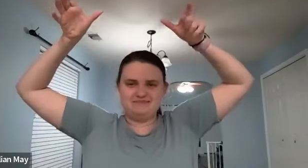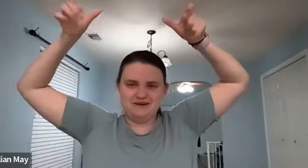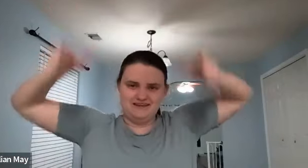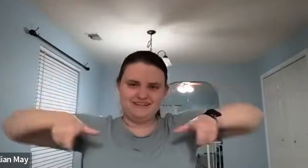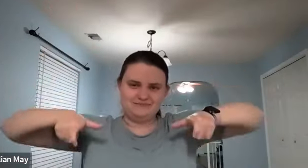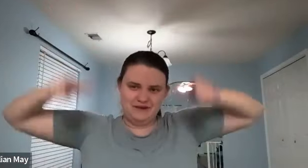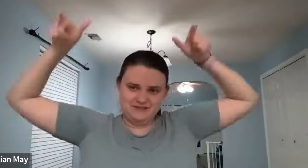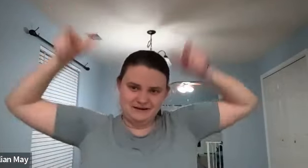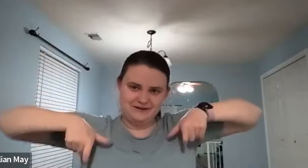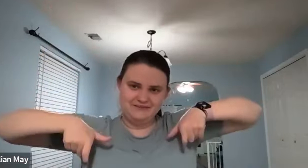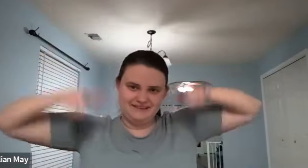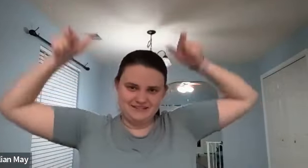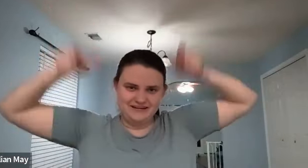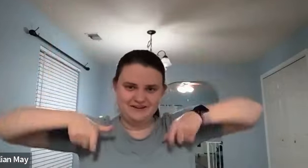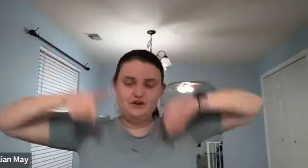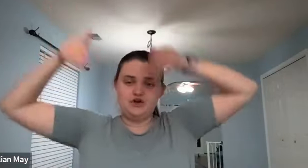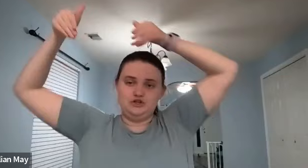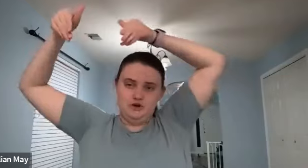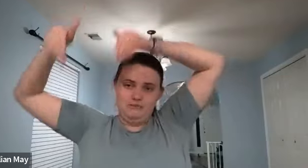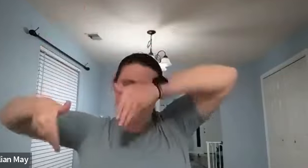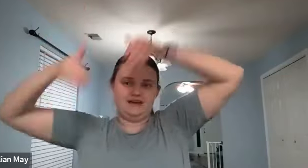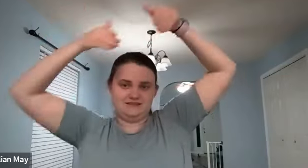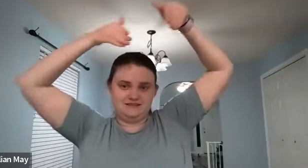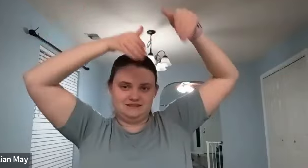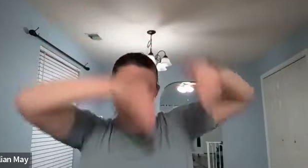my pants are right here. My legs are right here. You go pants.